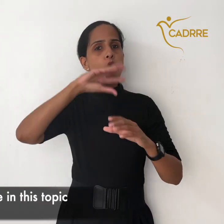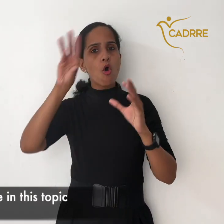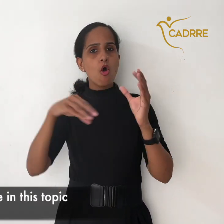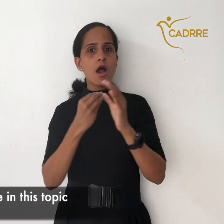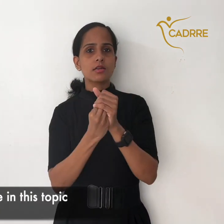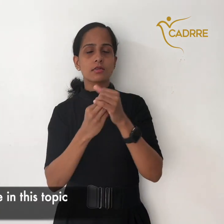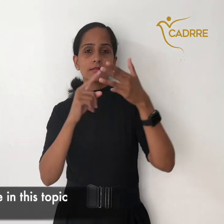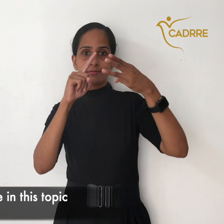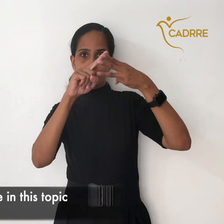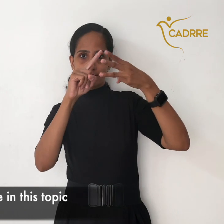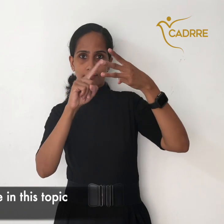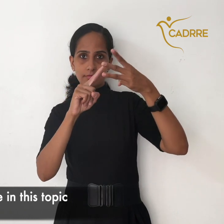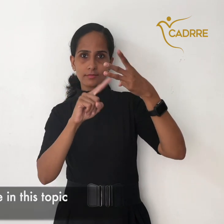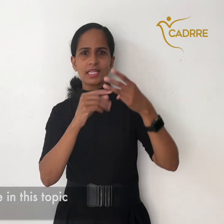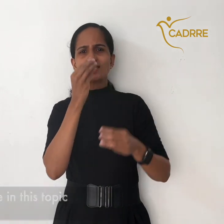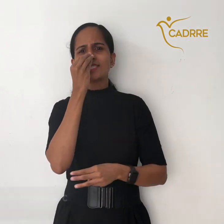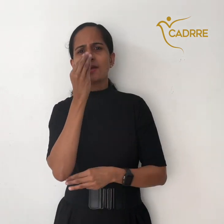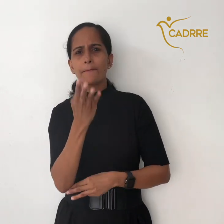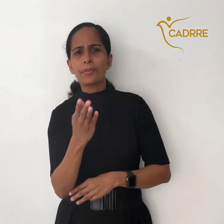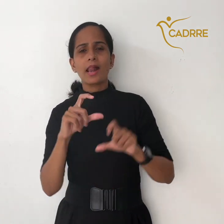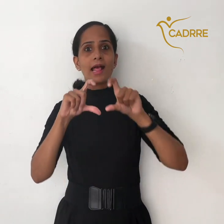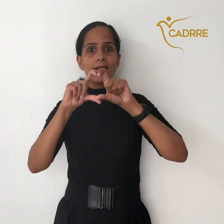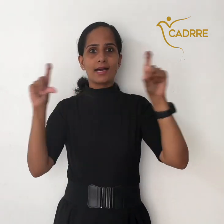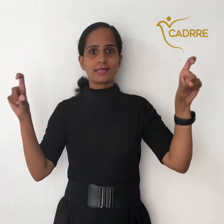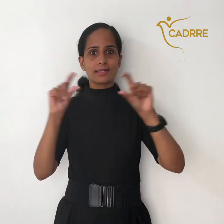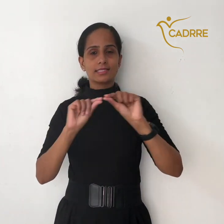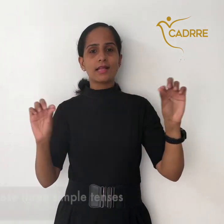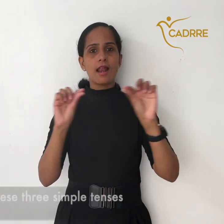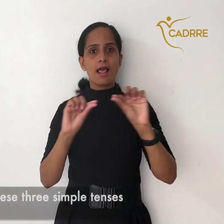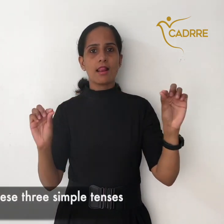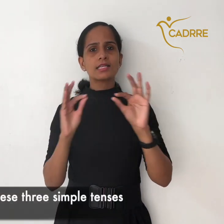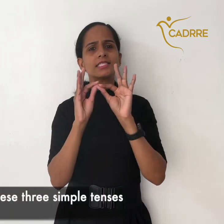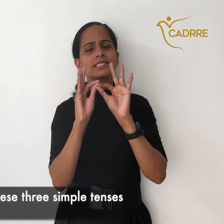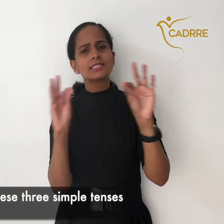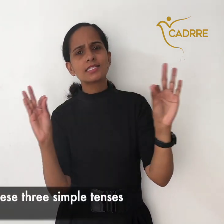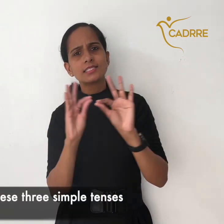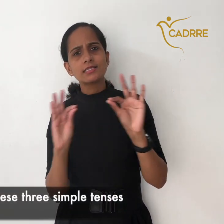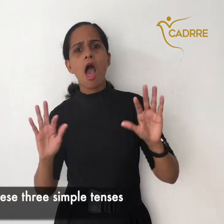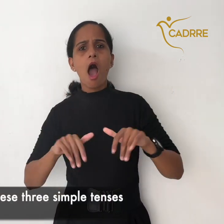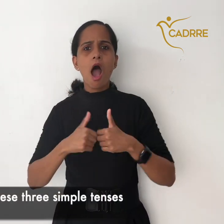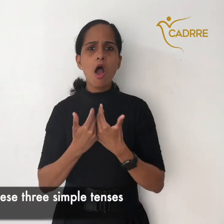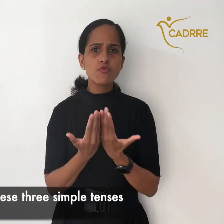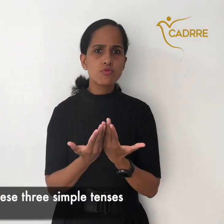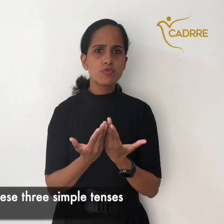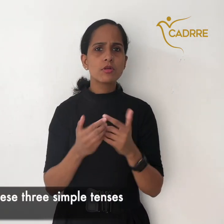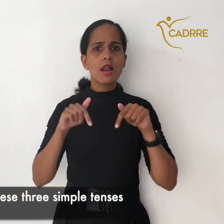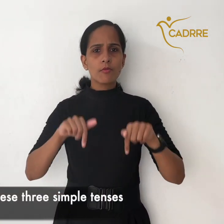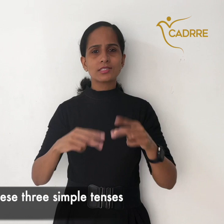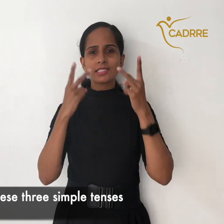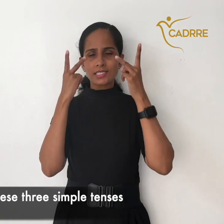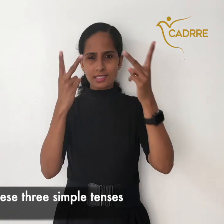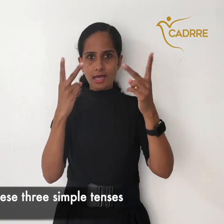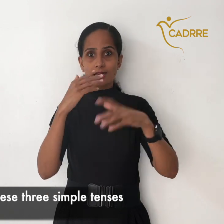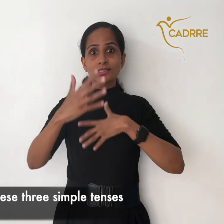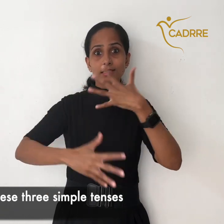tense in this topic. We will see how to sign these three simple